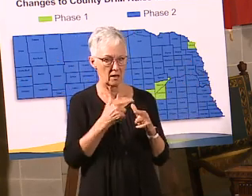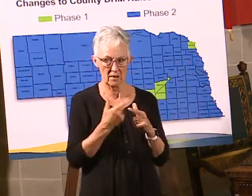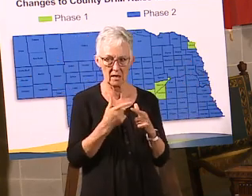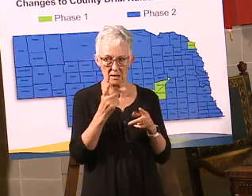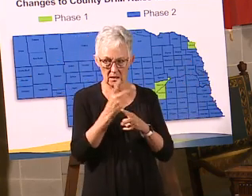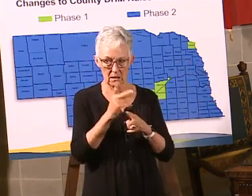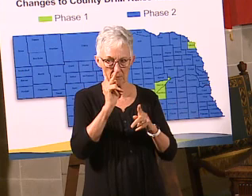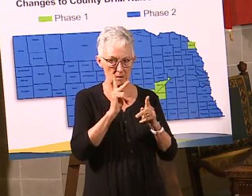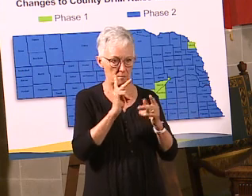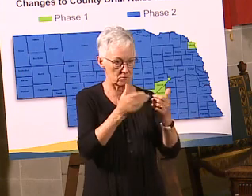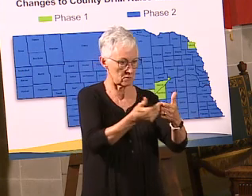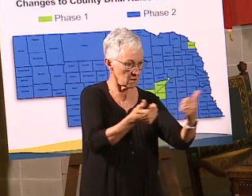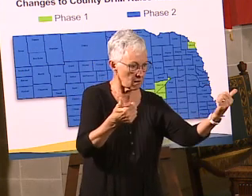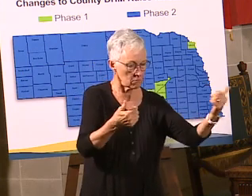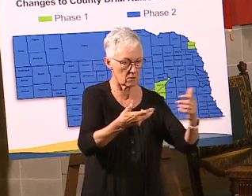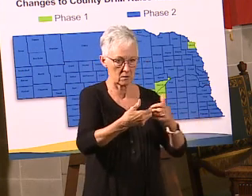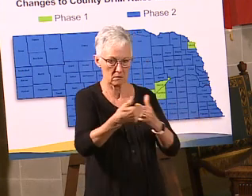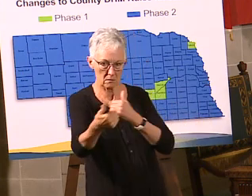that 25-person limit.